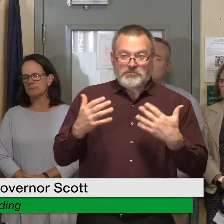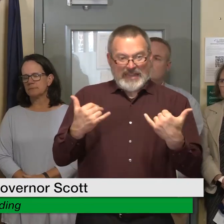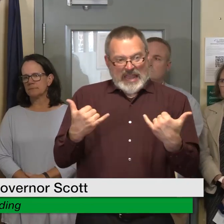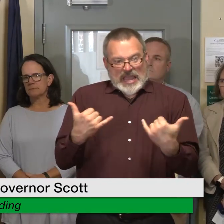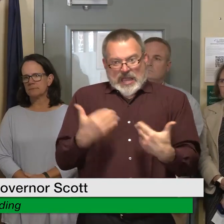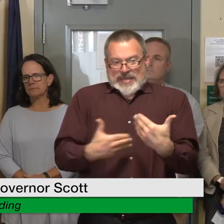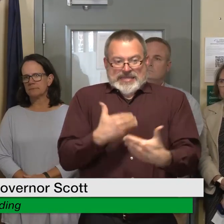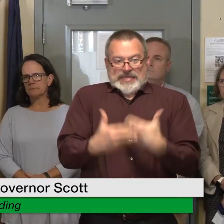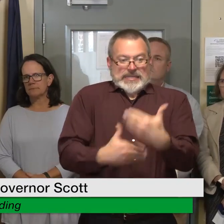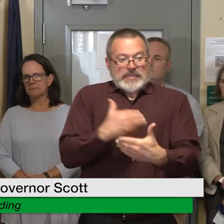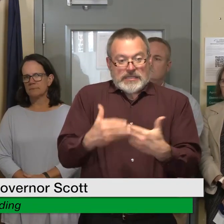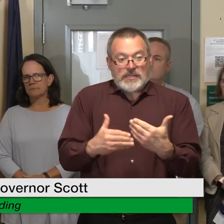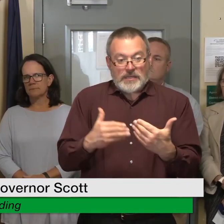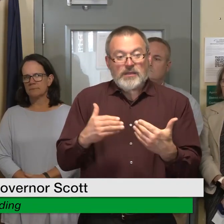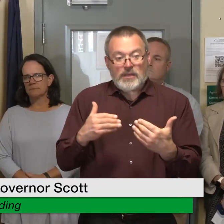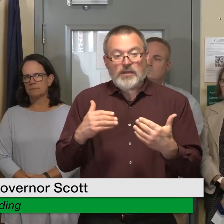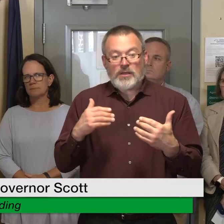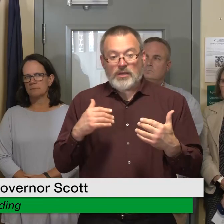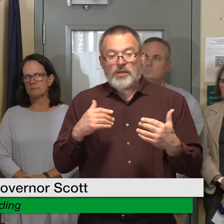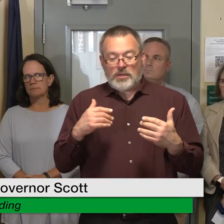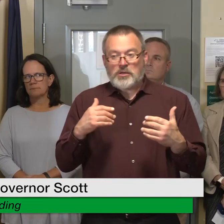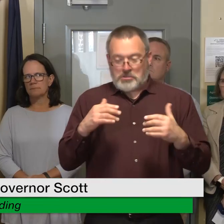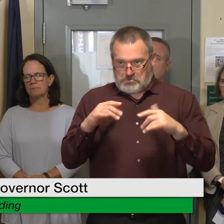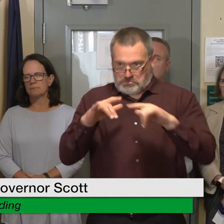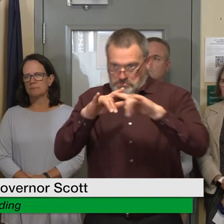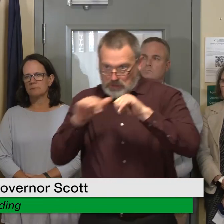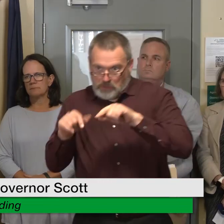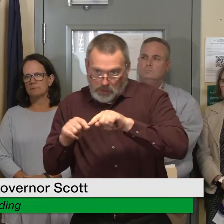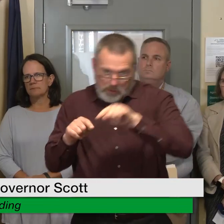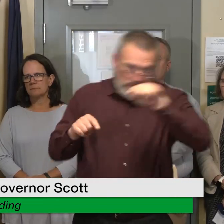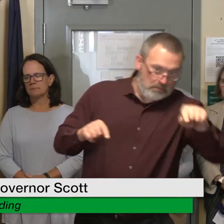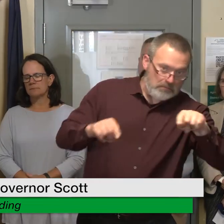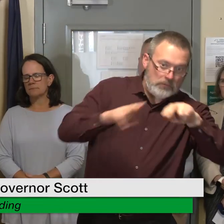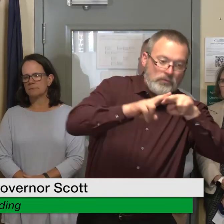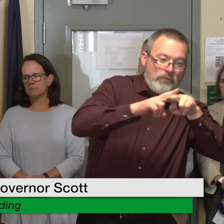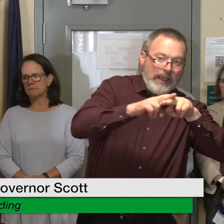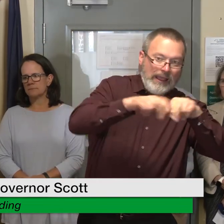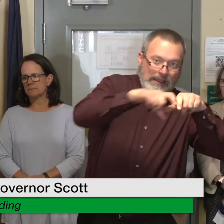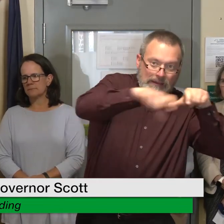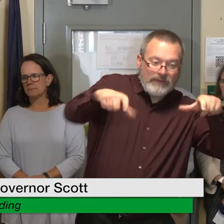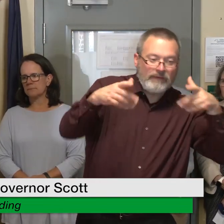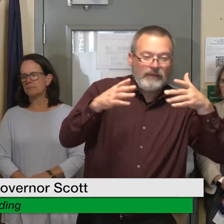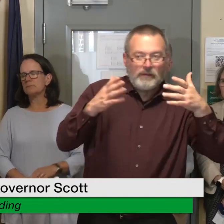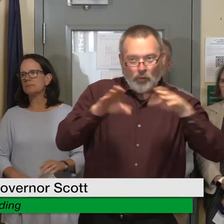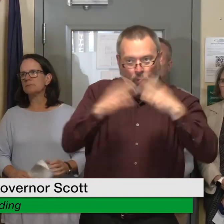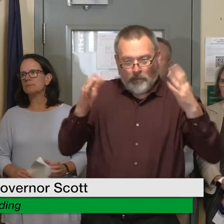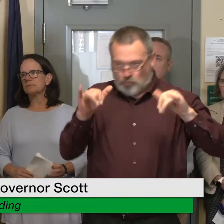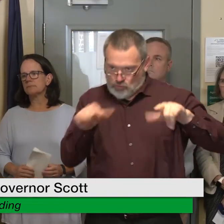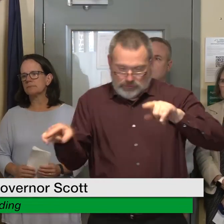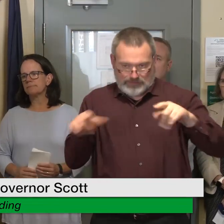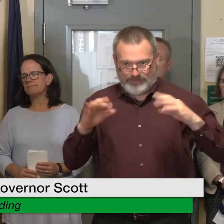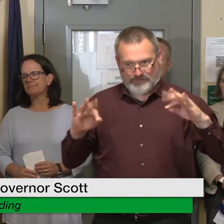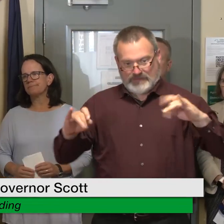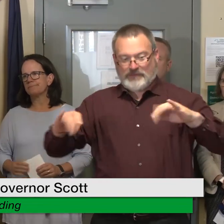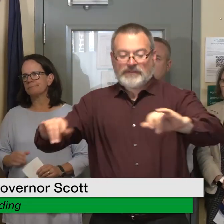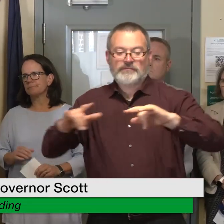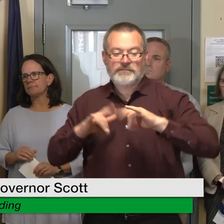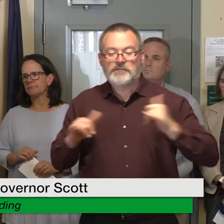to open the entire trail by September 15th of this year, but that remains to be